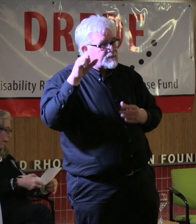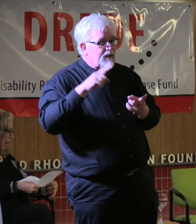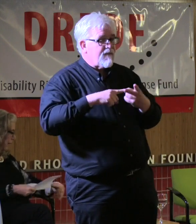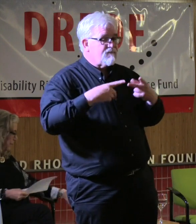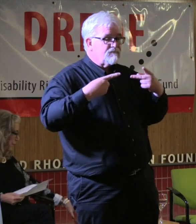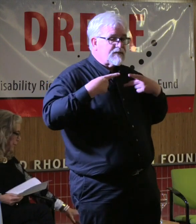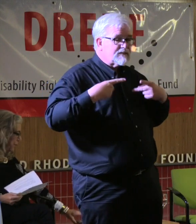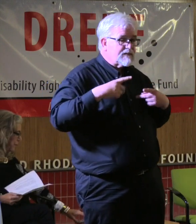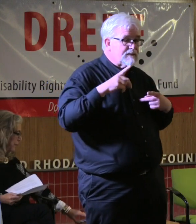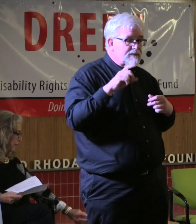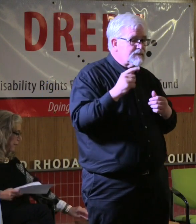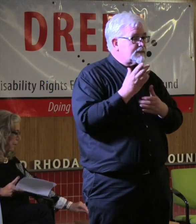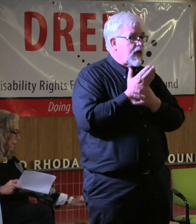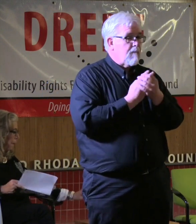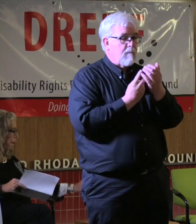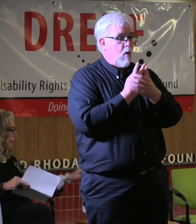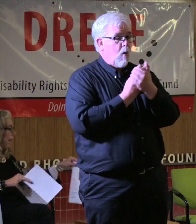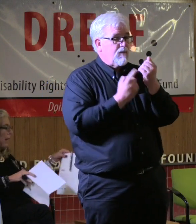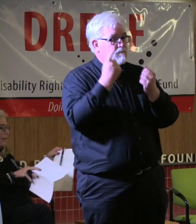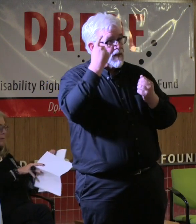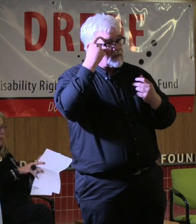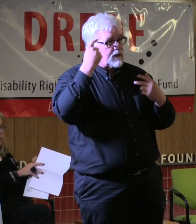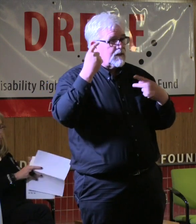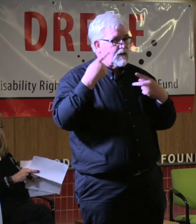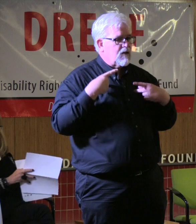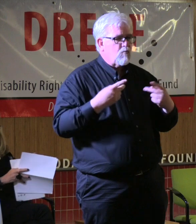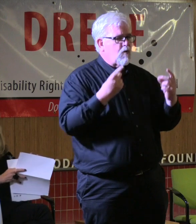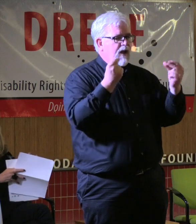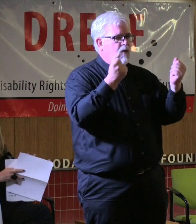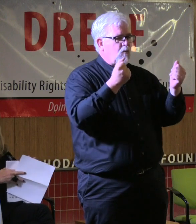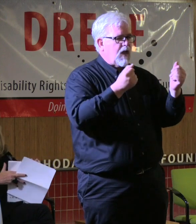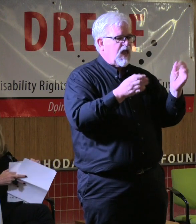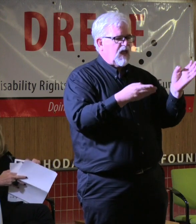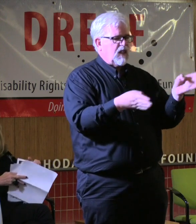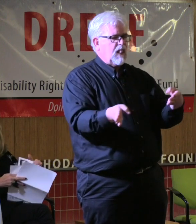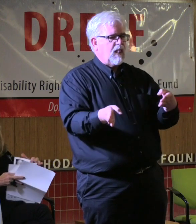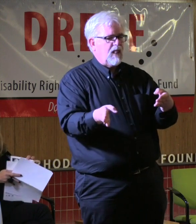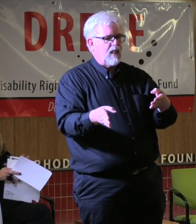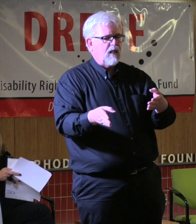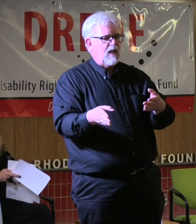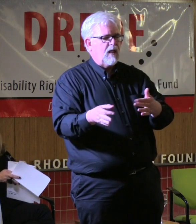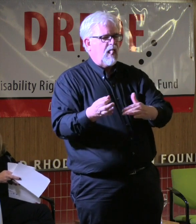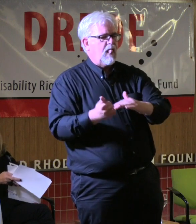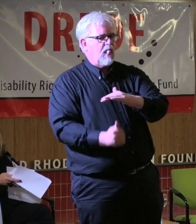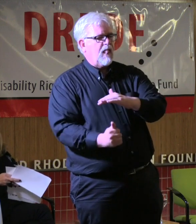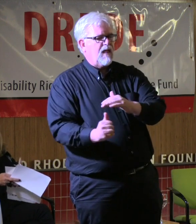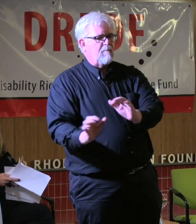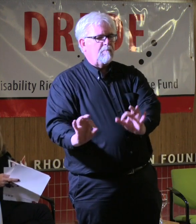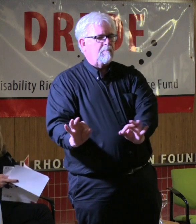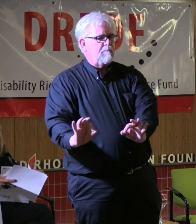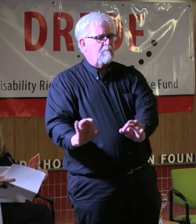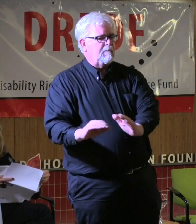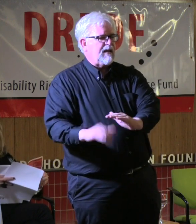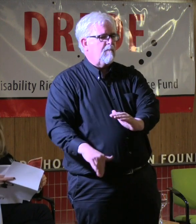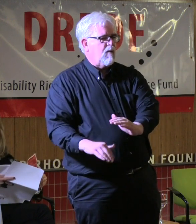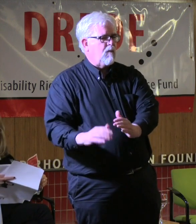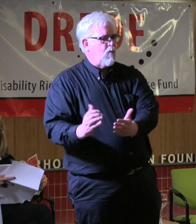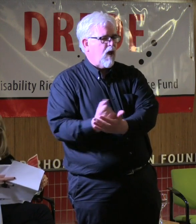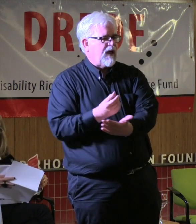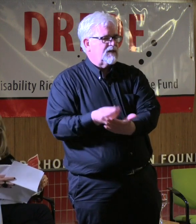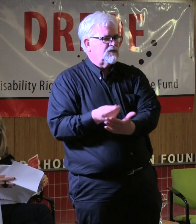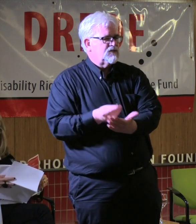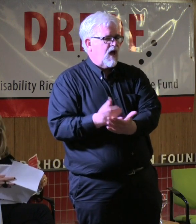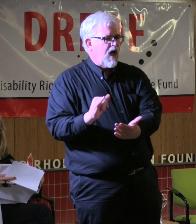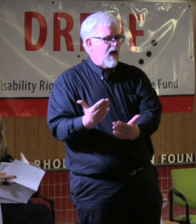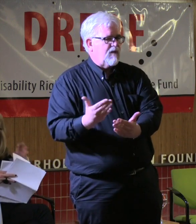or perhaps both, and right away they get shunted into a sub-minimum wage job